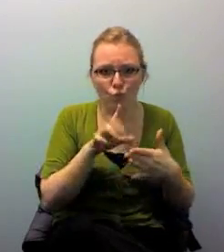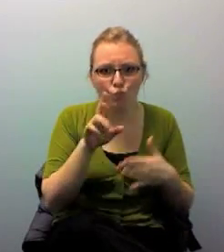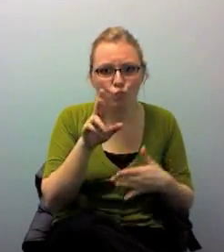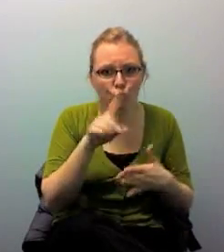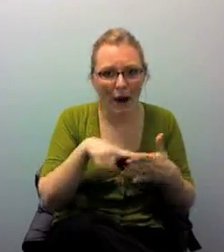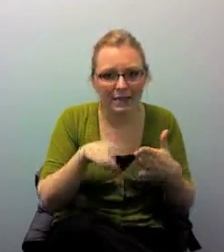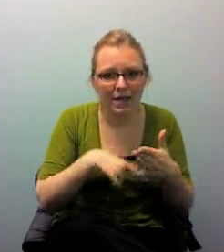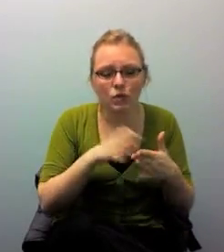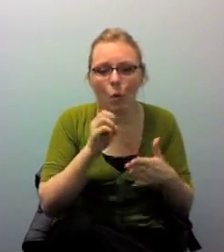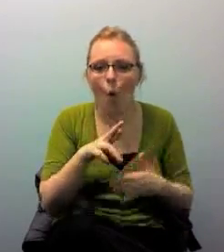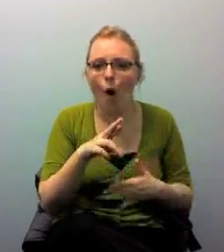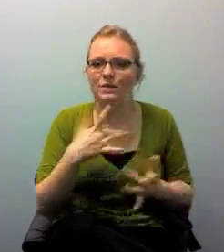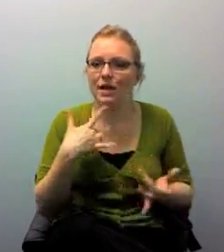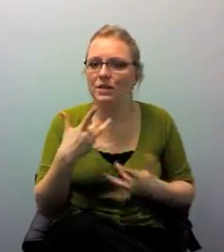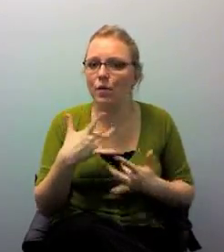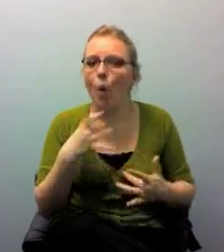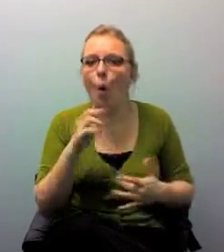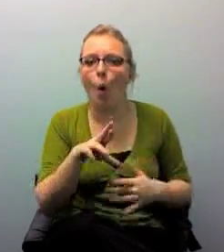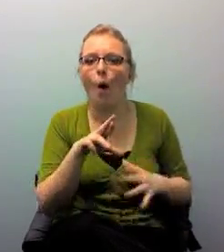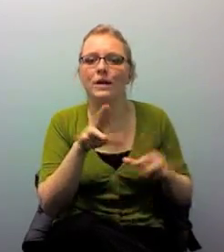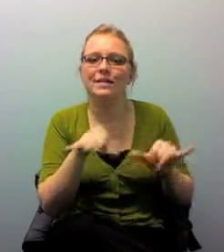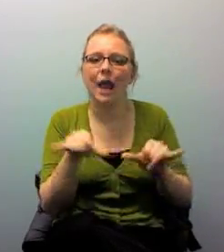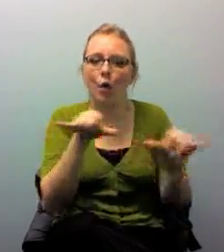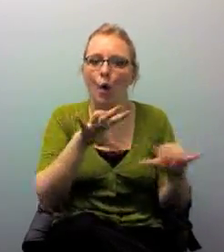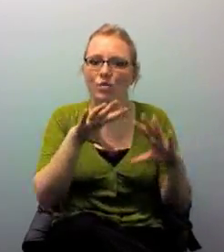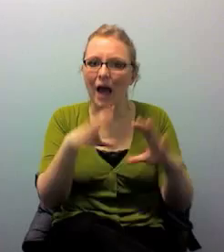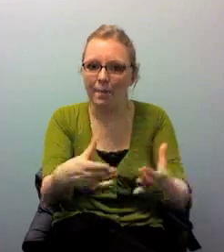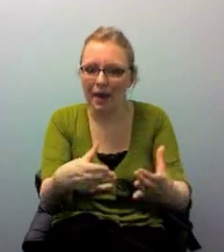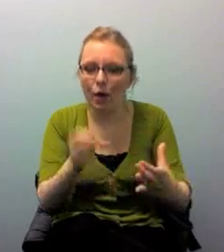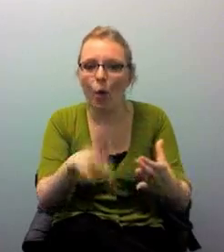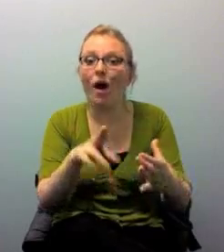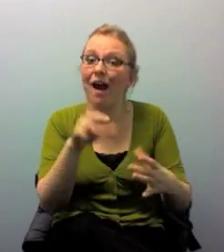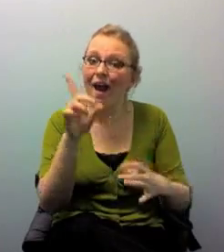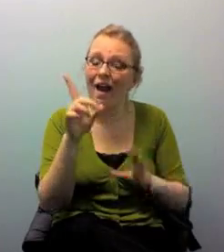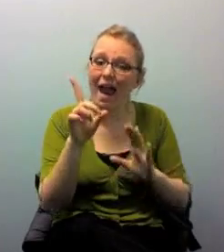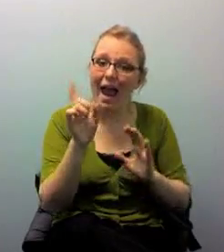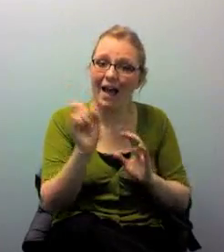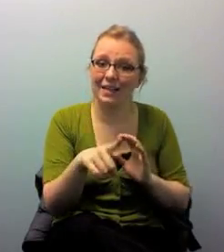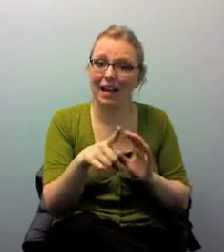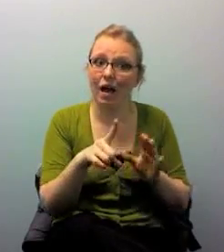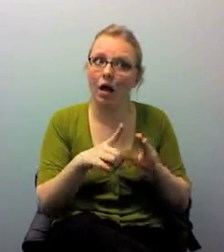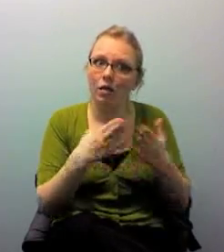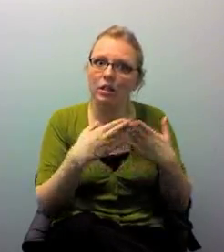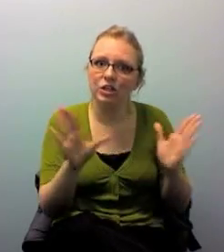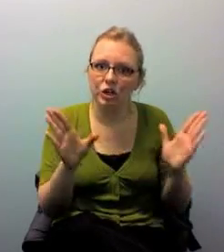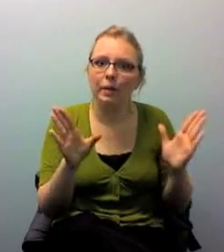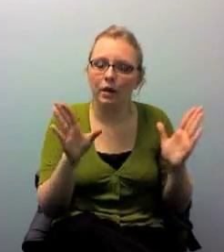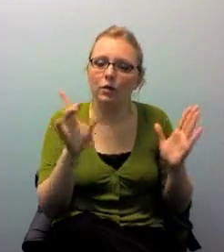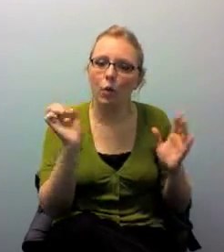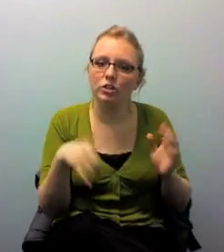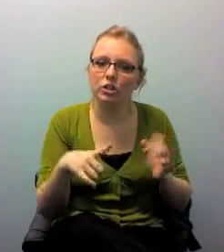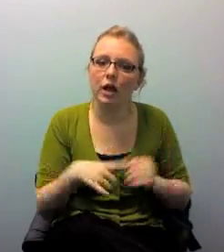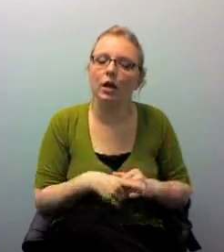is stereotyping, is asking a legitimate question, or is just making a comment. Remember that